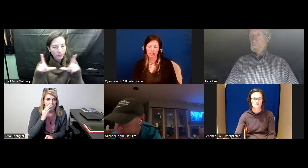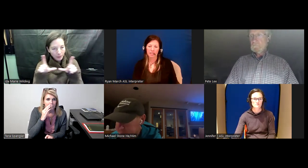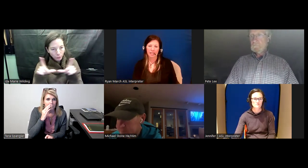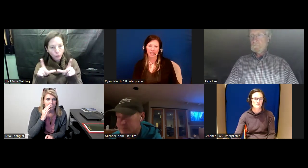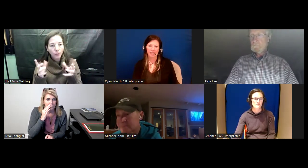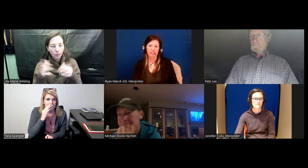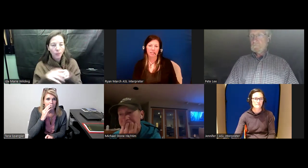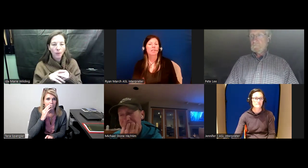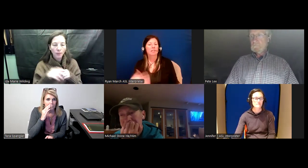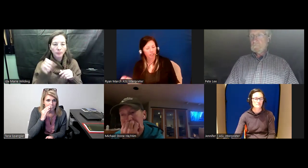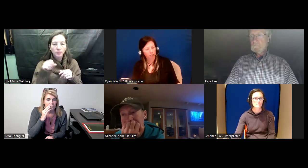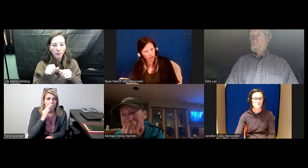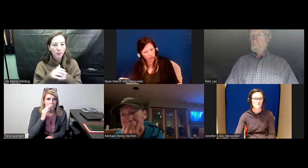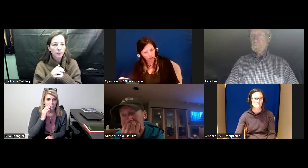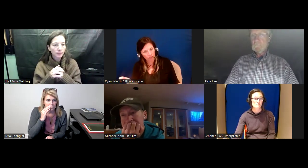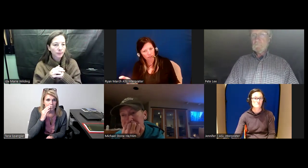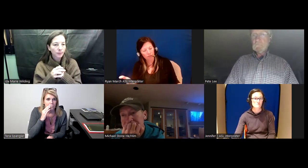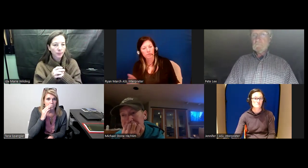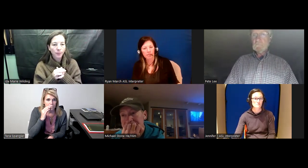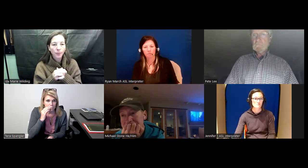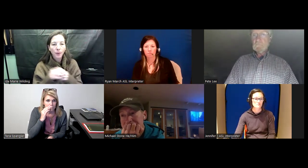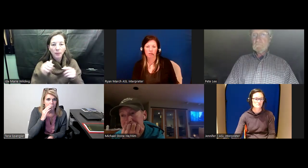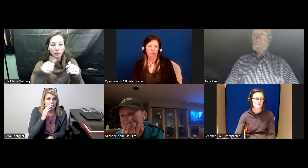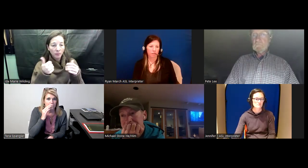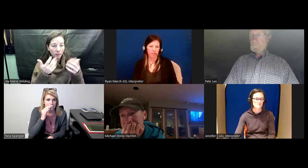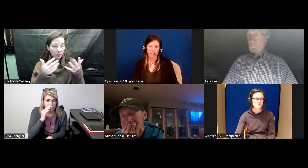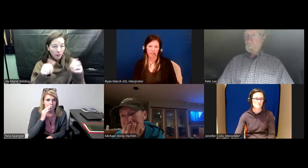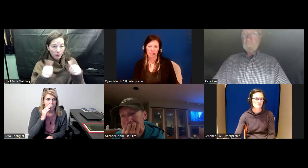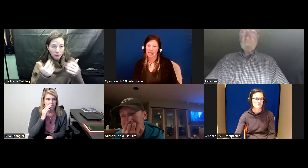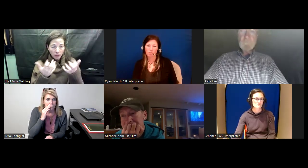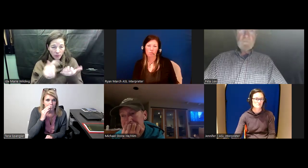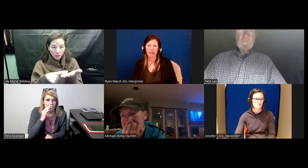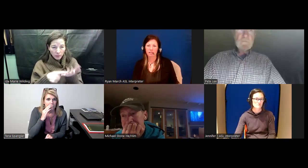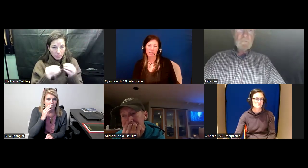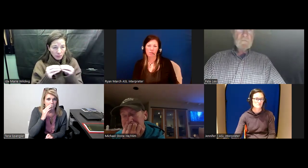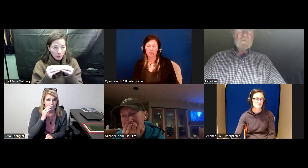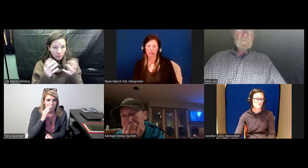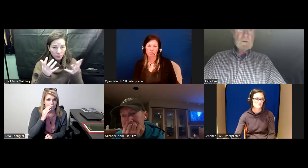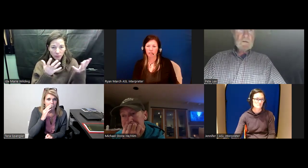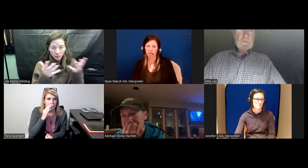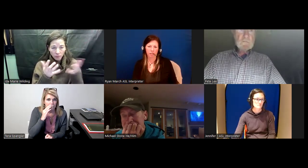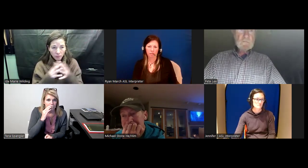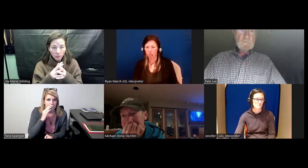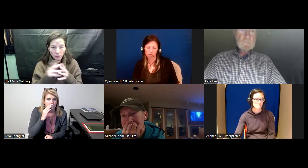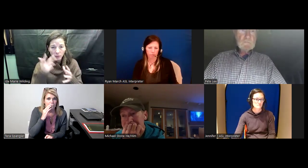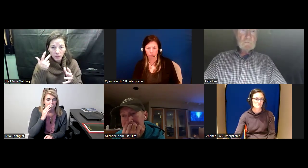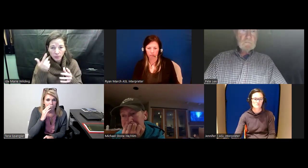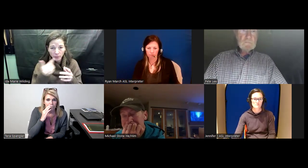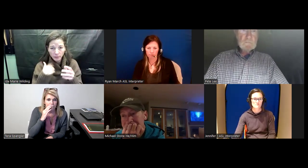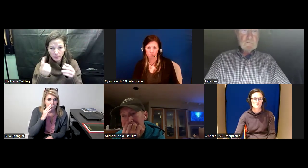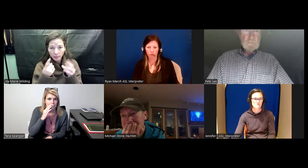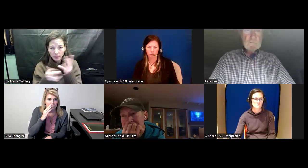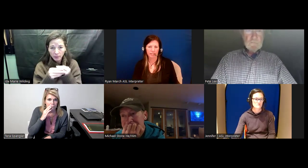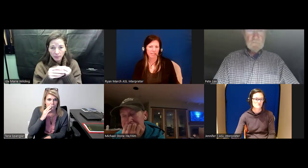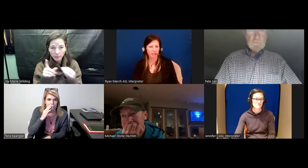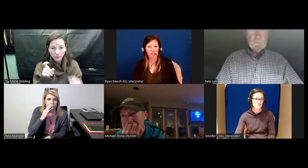compensation and licensure. Yeah, all of those things. So what else? Like, what else do we want to talk more about